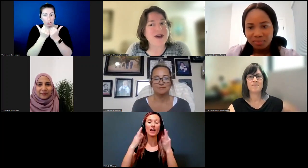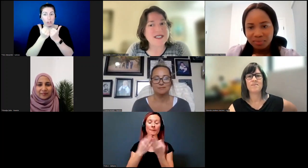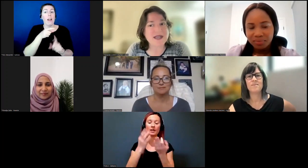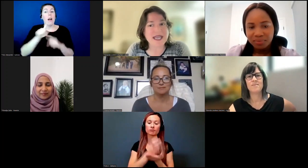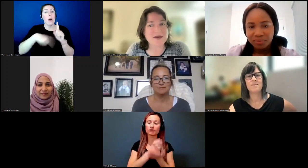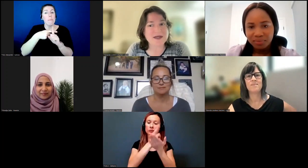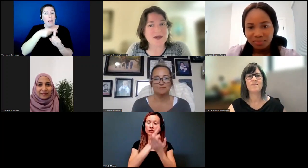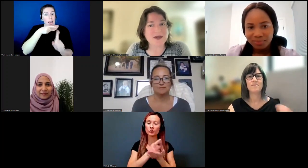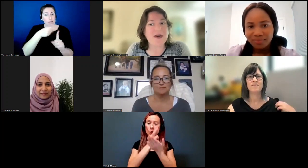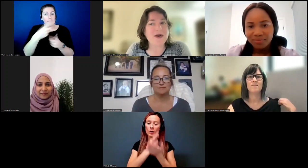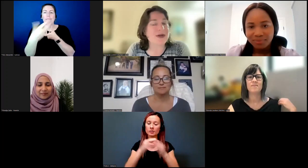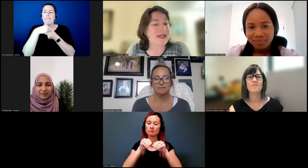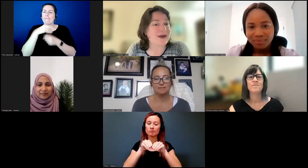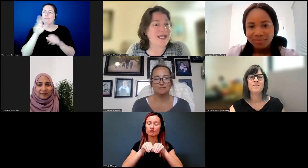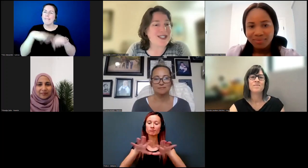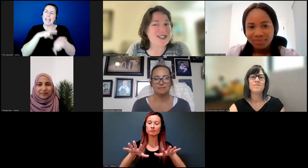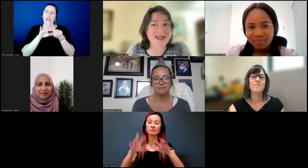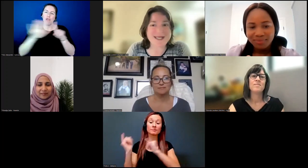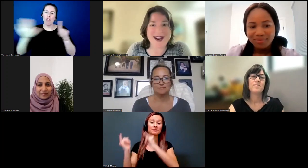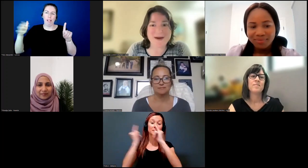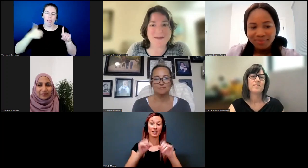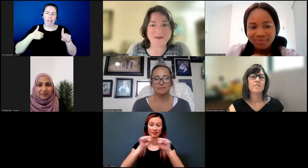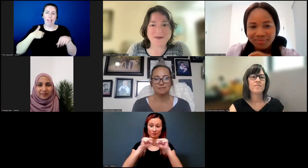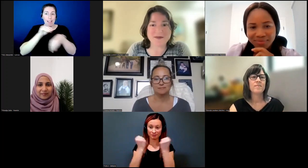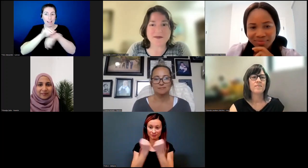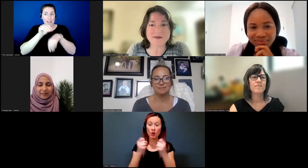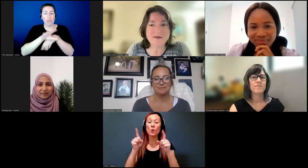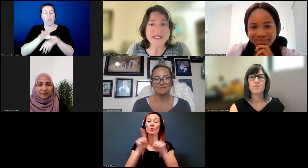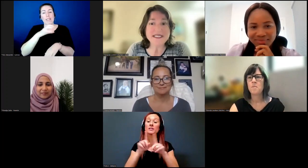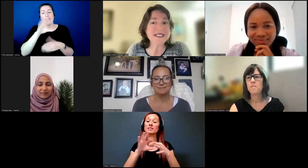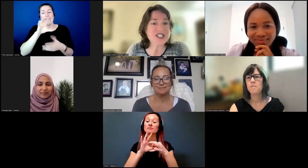National Advisory Council on Early Learning and Childcare.